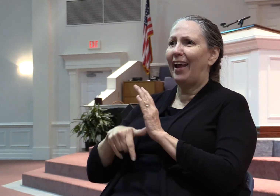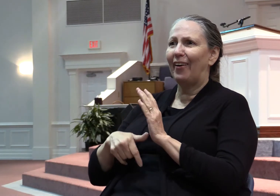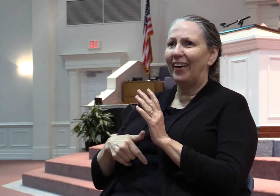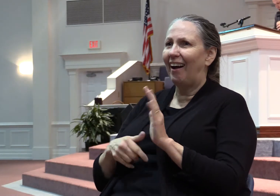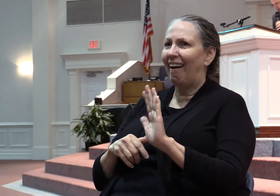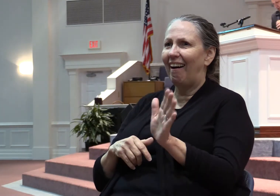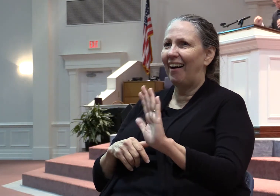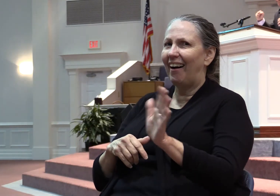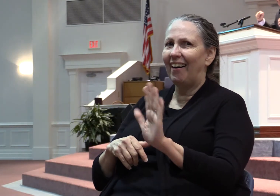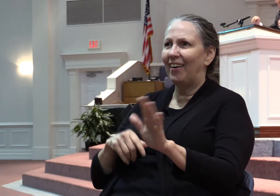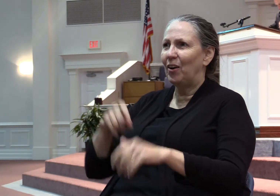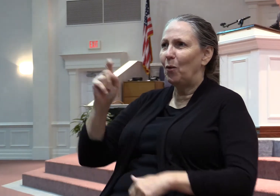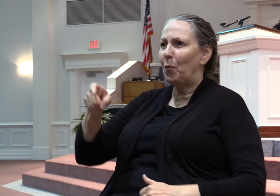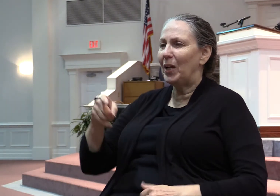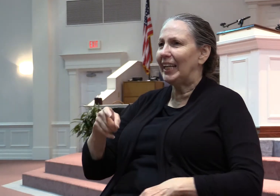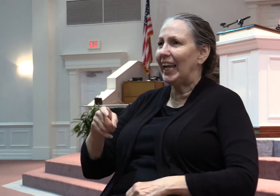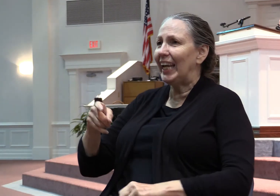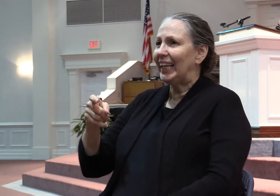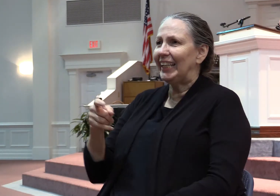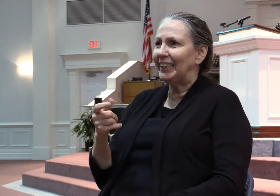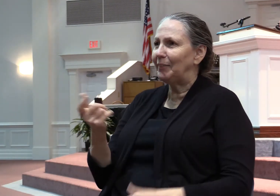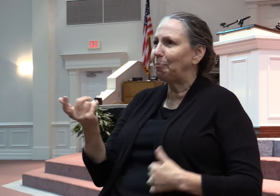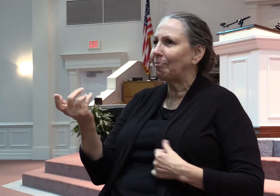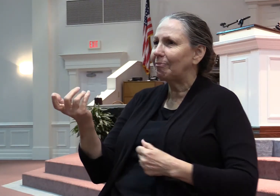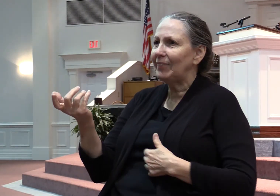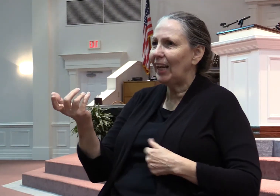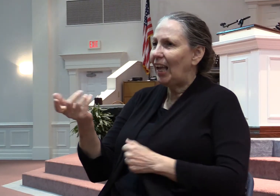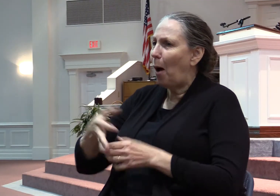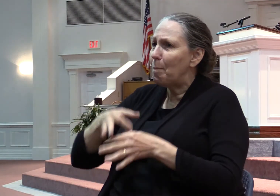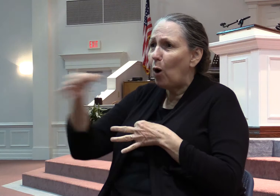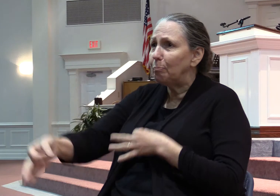There's no need to dwell. There's no need to linger. There's no need to postpone it any longer.